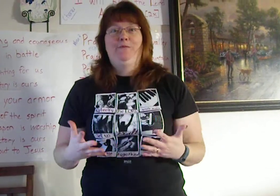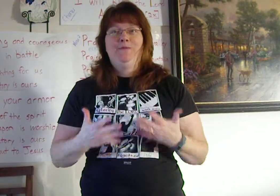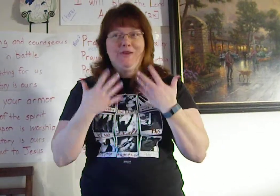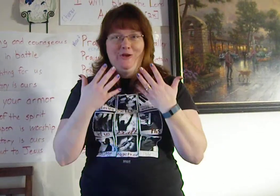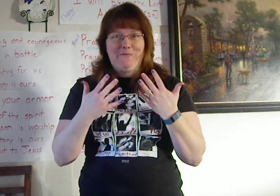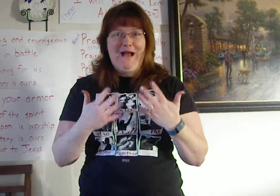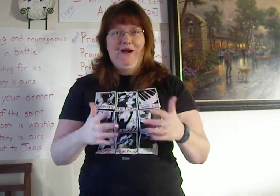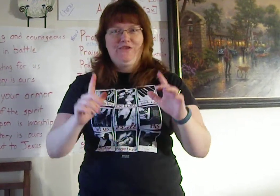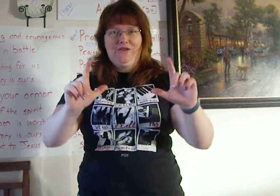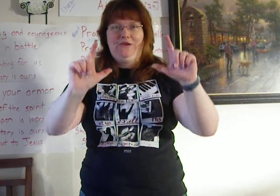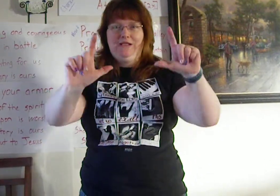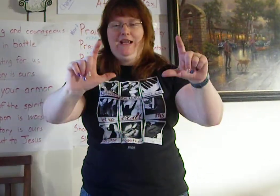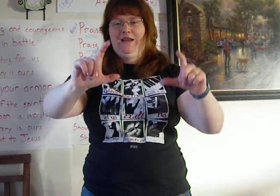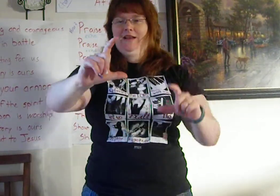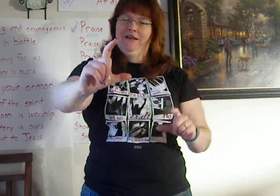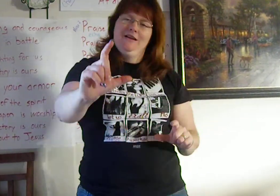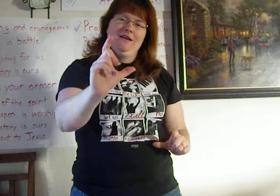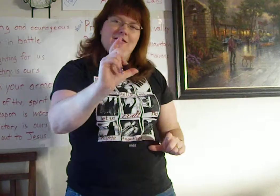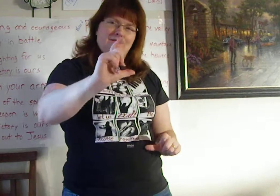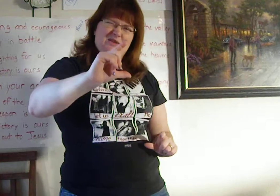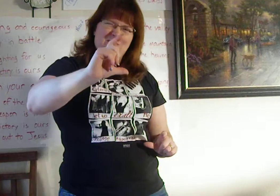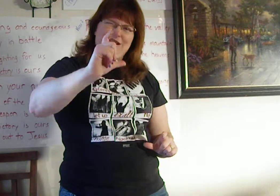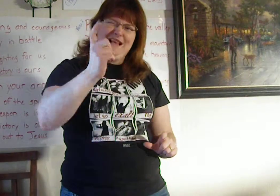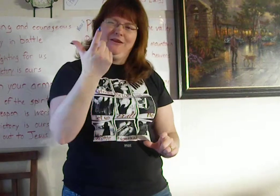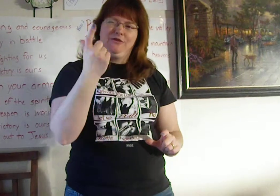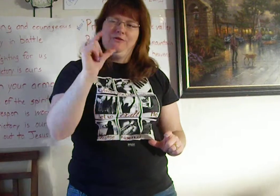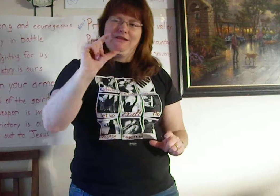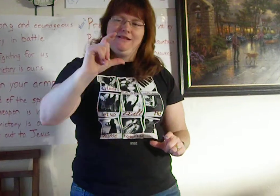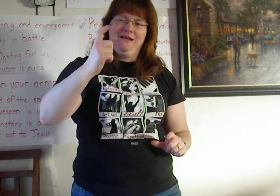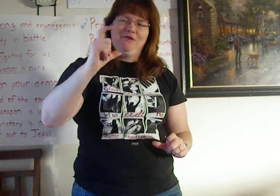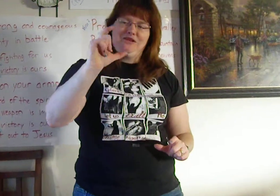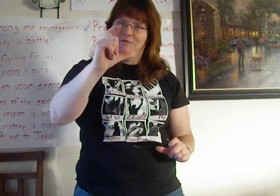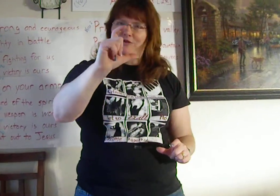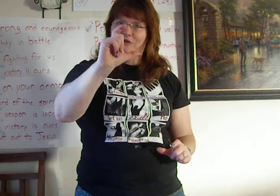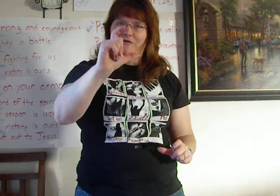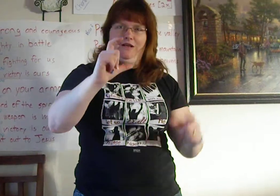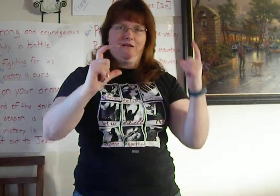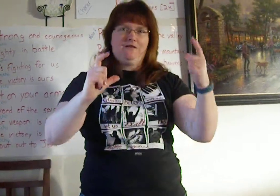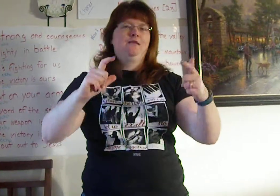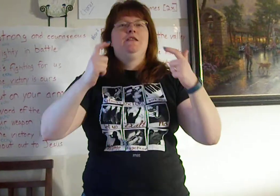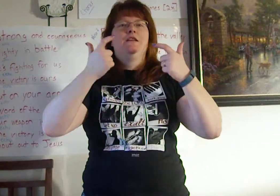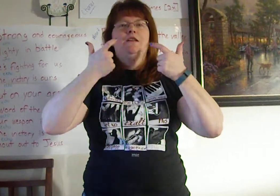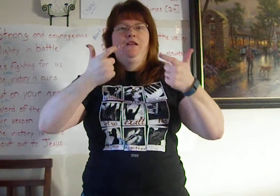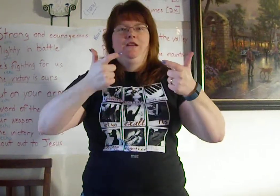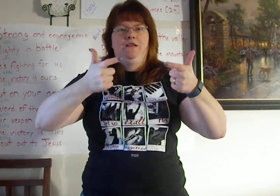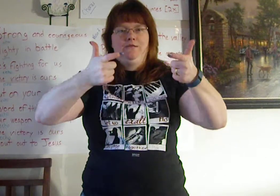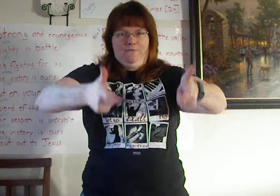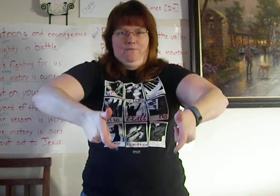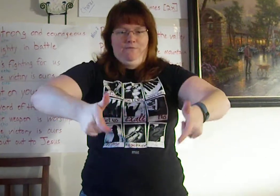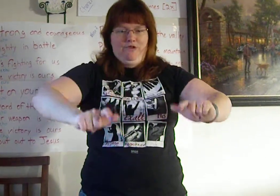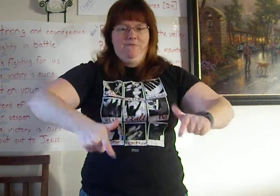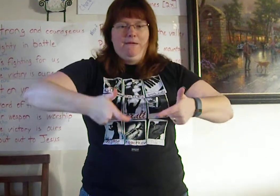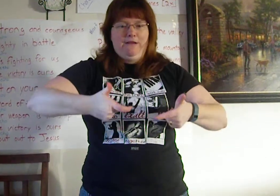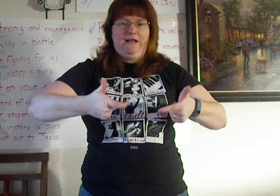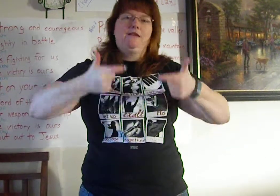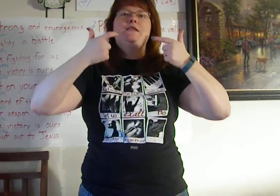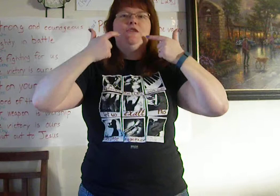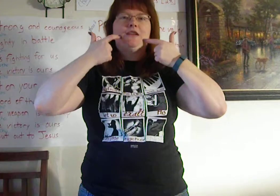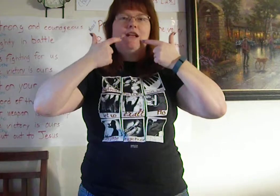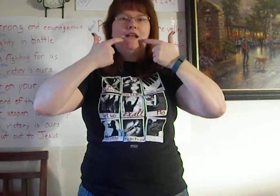from your mouth. So you take, it's almost like you're doing a C, but just with 2 fingers. Put them up like this, and you're taking